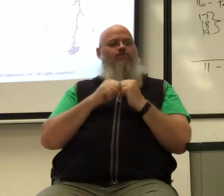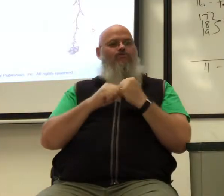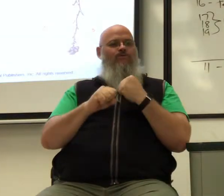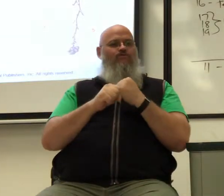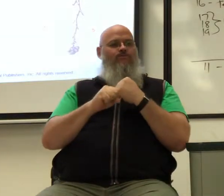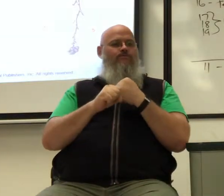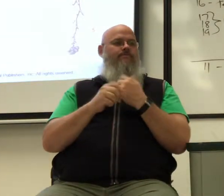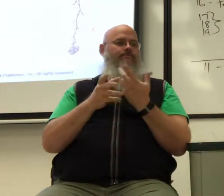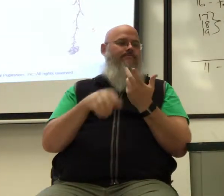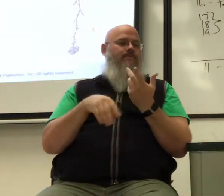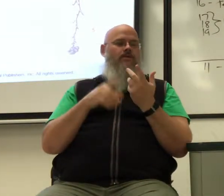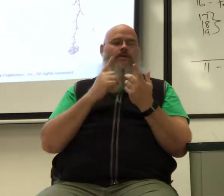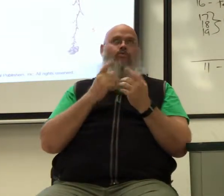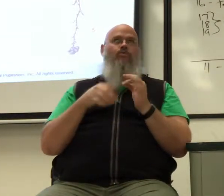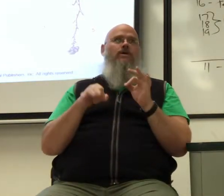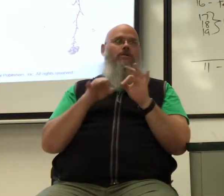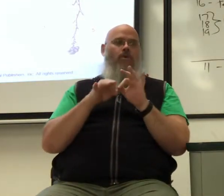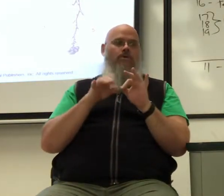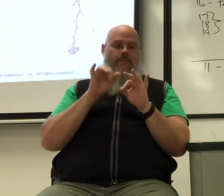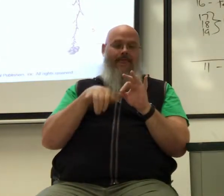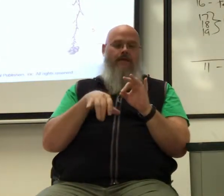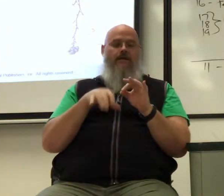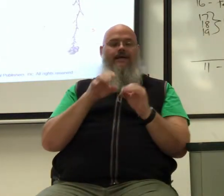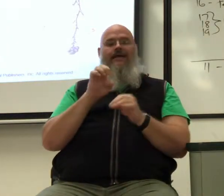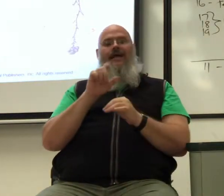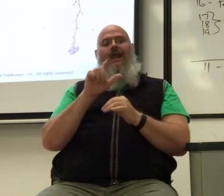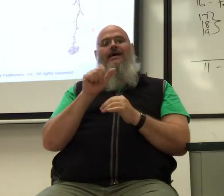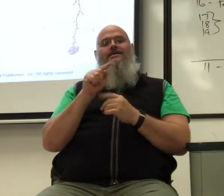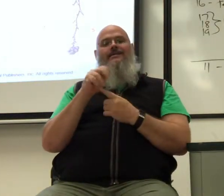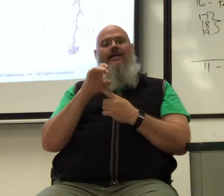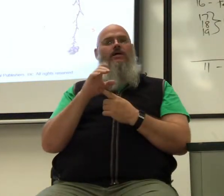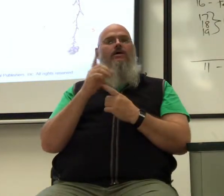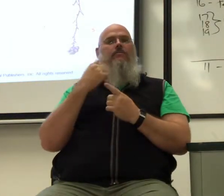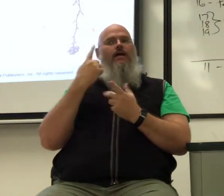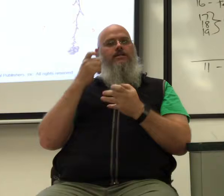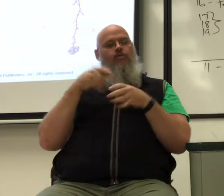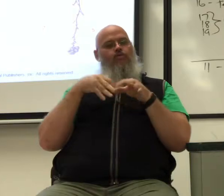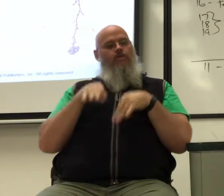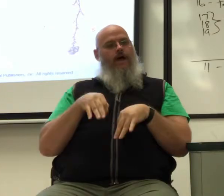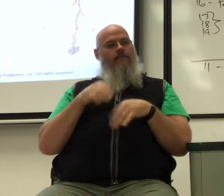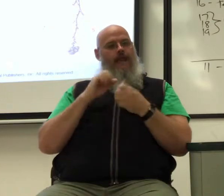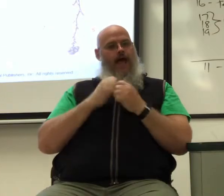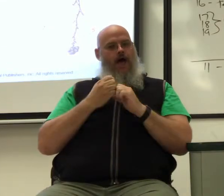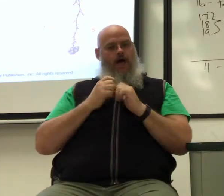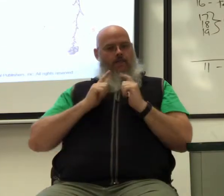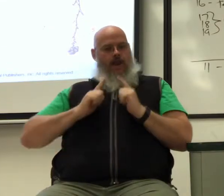The elastic is really important. They always describe the lung as a balloon.